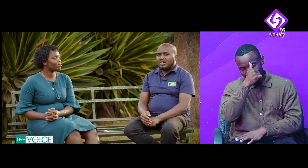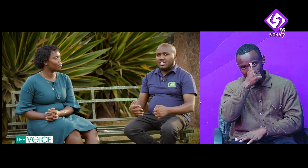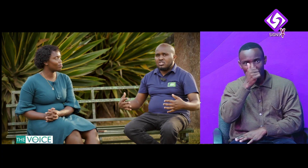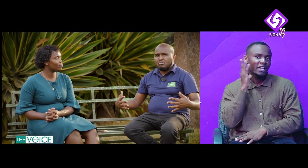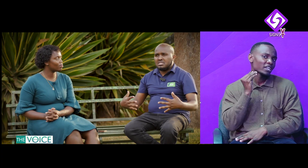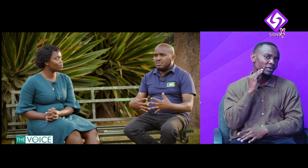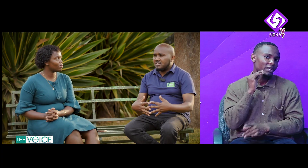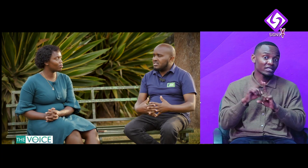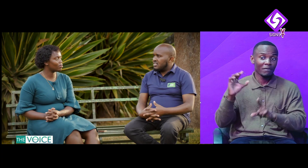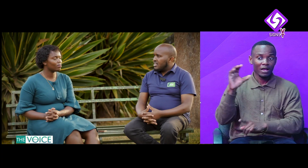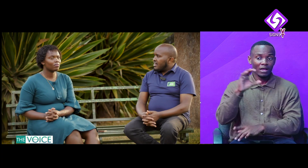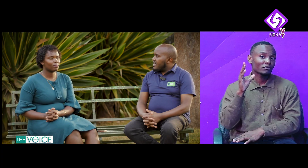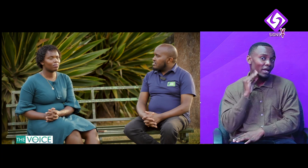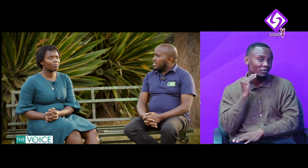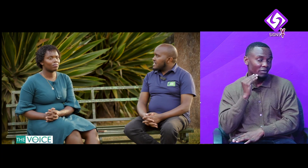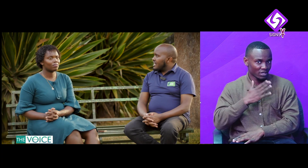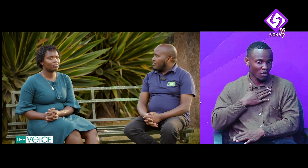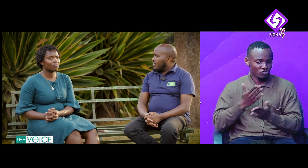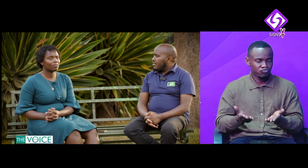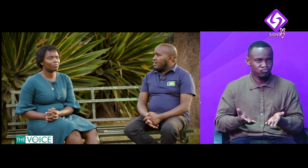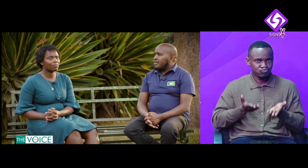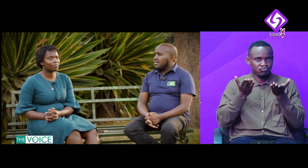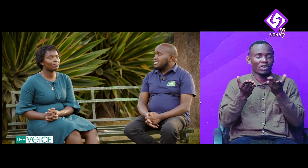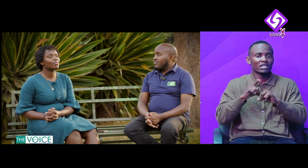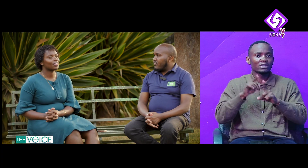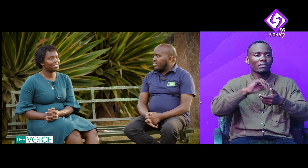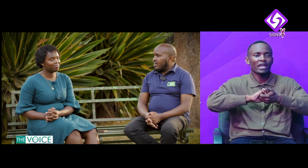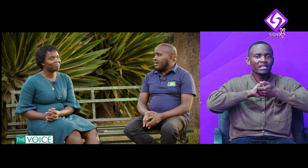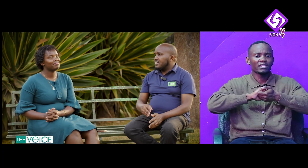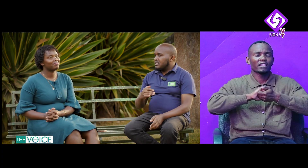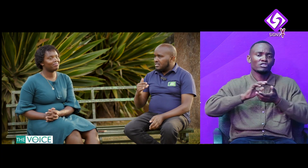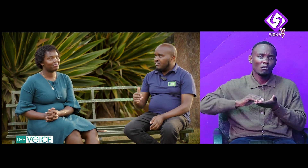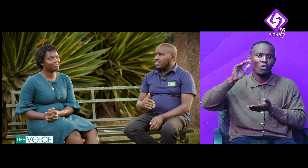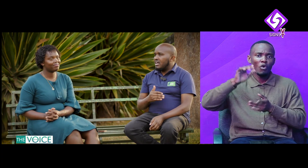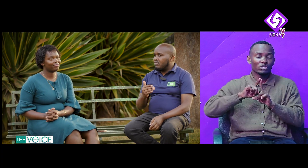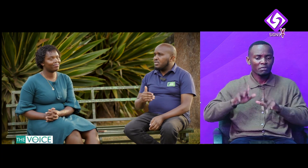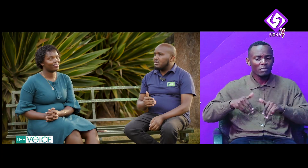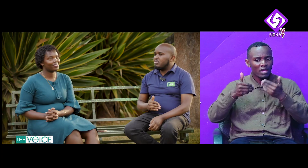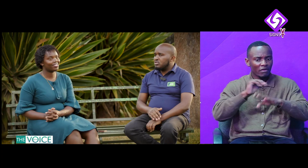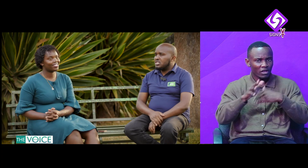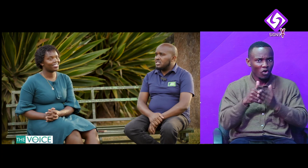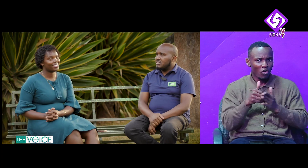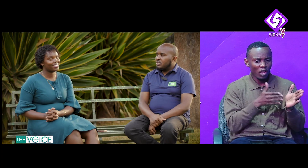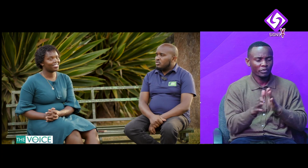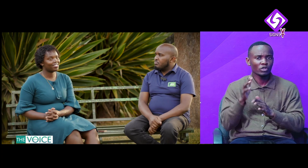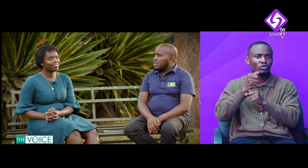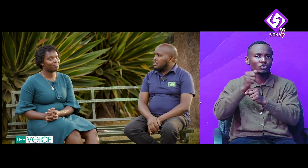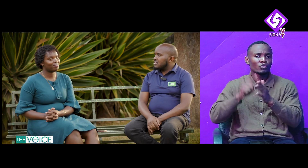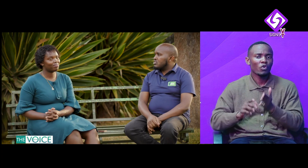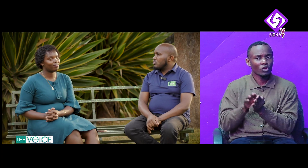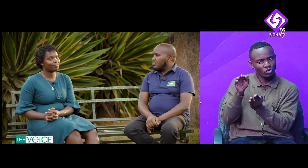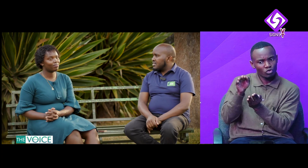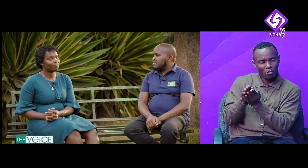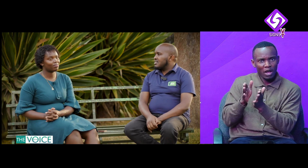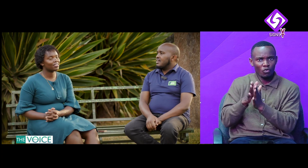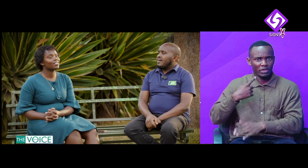experience and our customer experience to the next level and engaging further and giving everybody an opportunity to bank with us